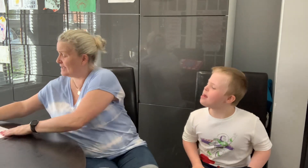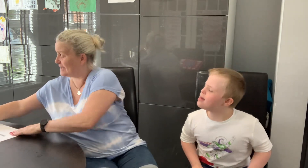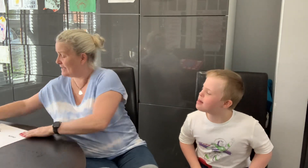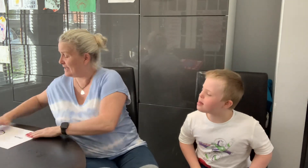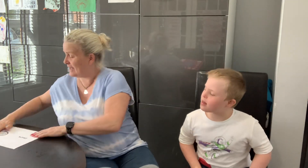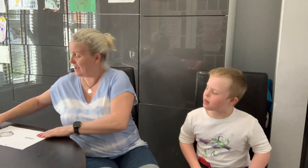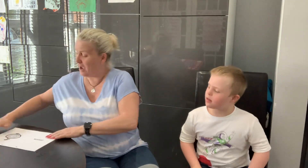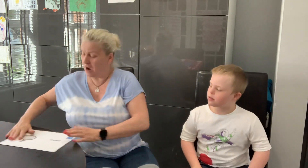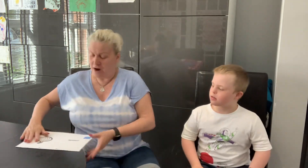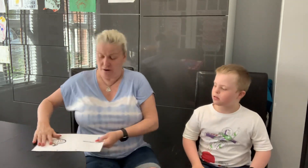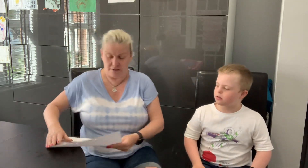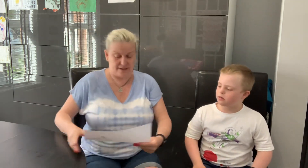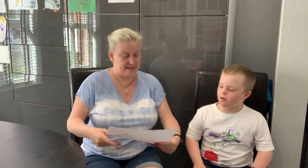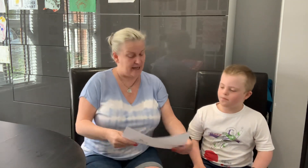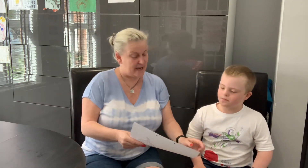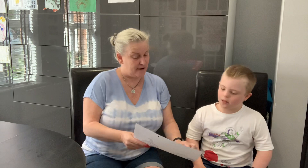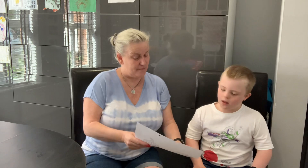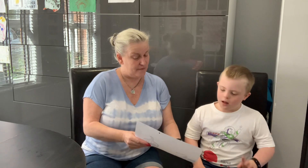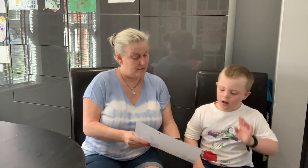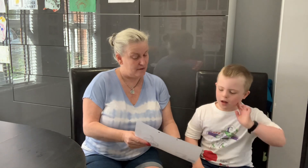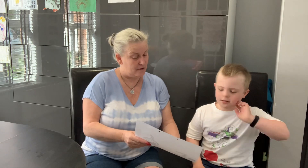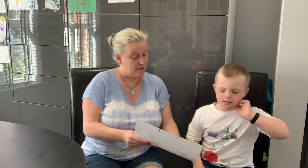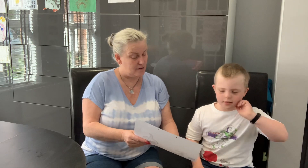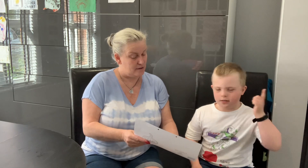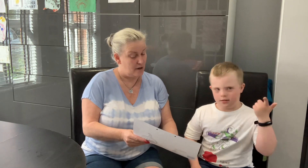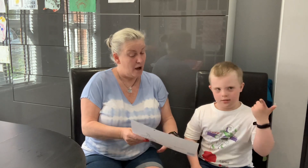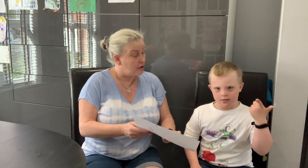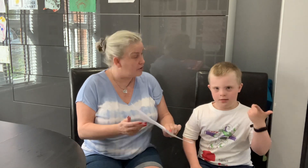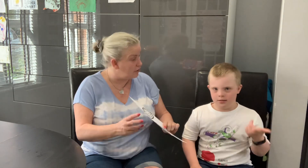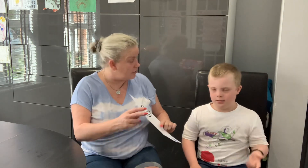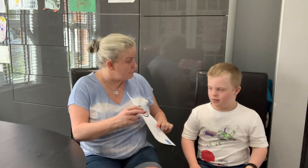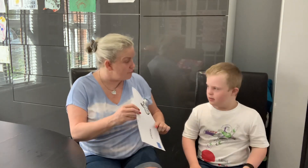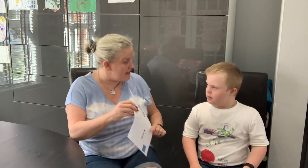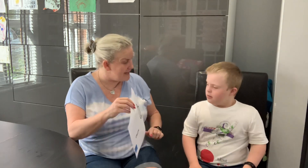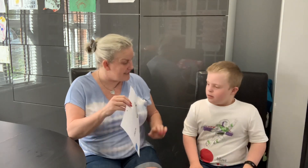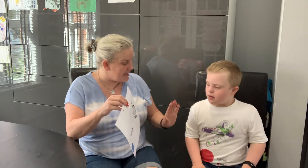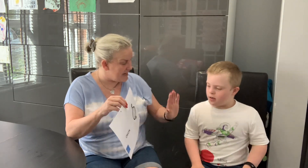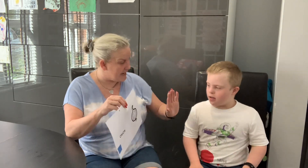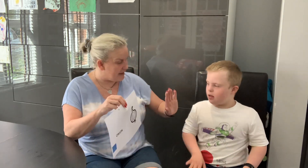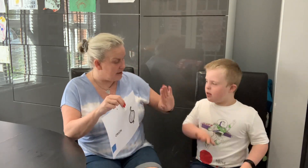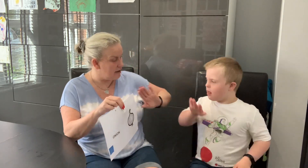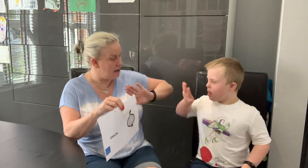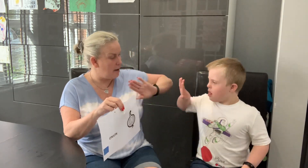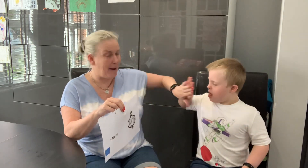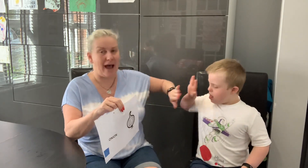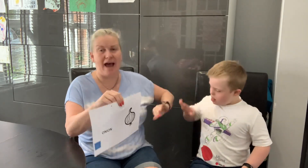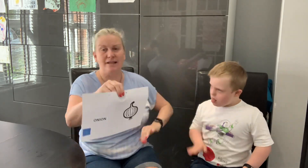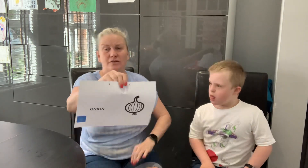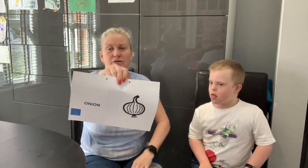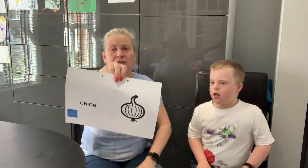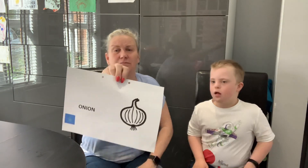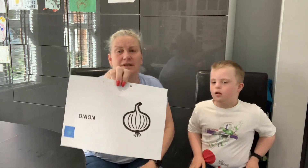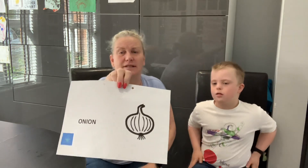is... What's it say, Alf? Yeah. Good reading. I'm talking, Mr.